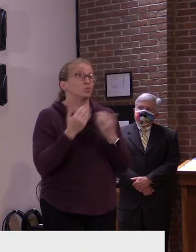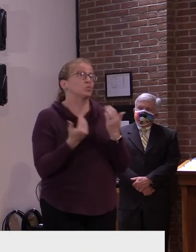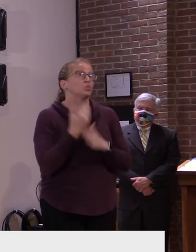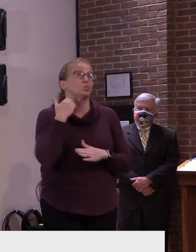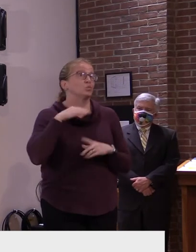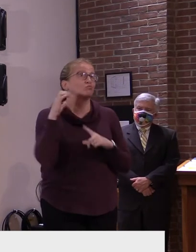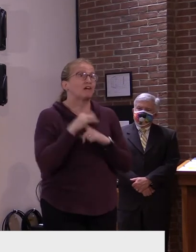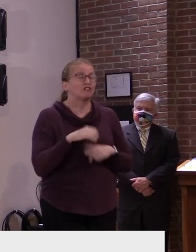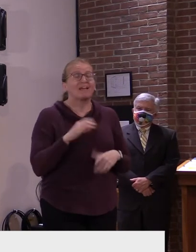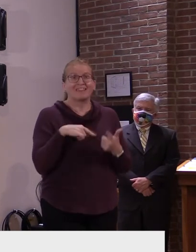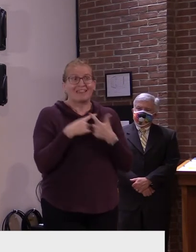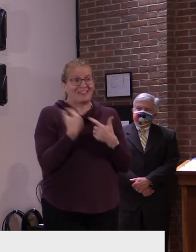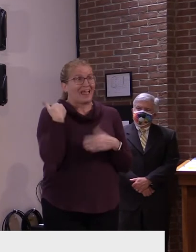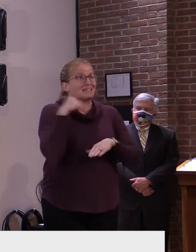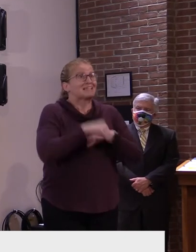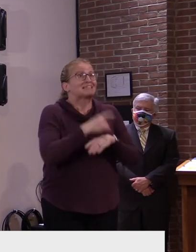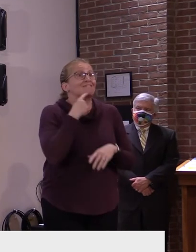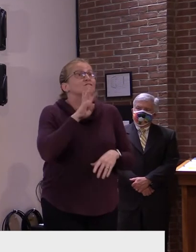46.